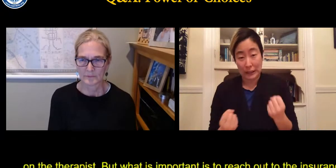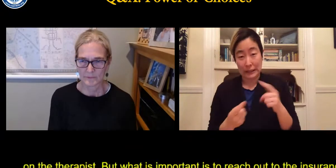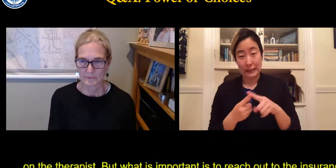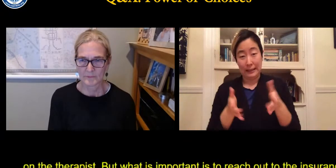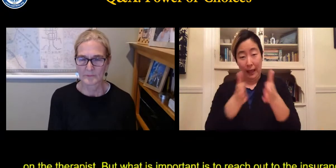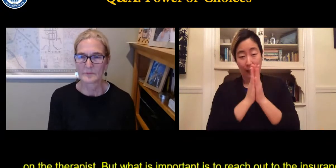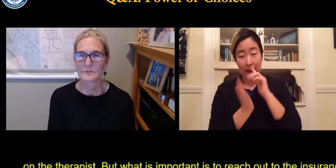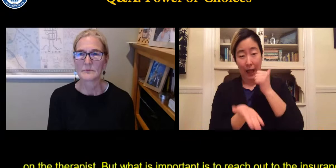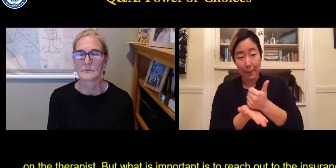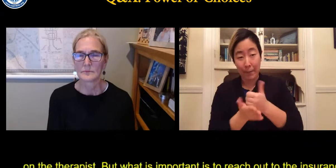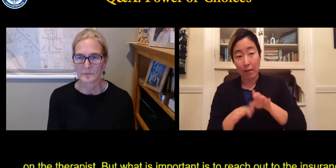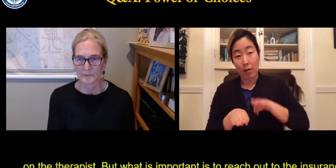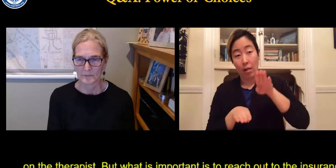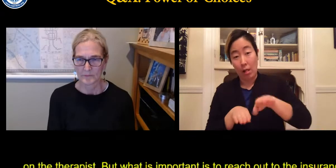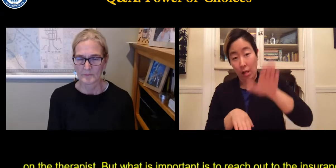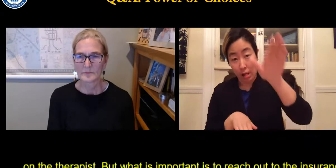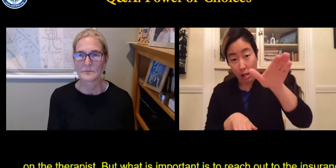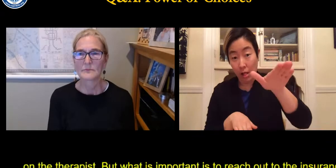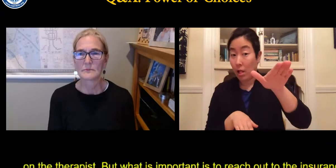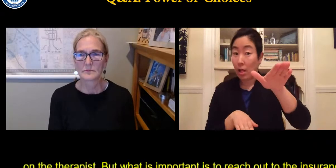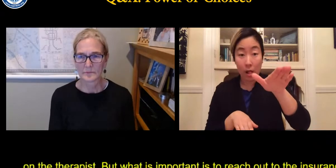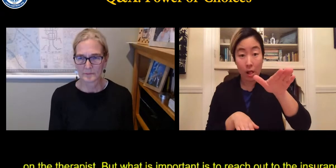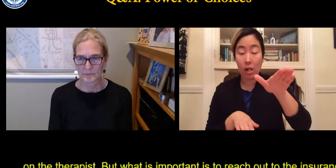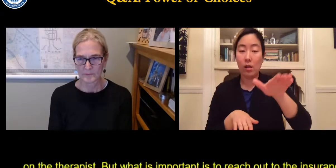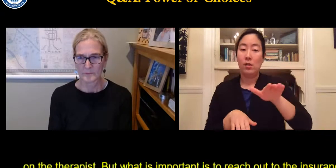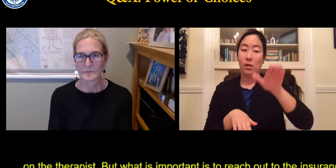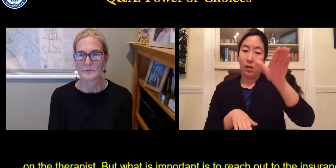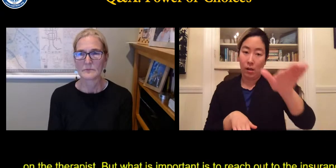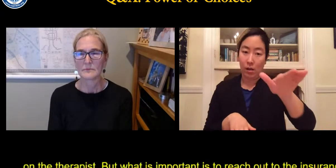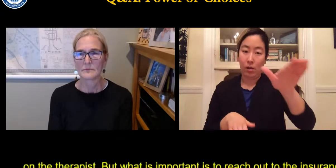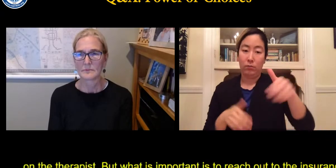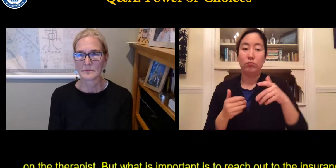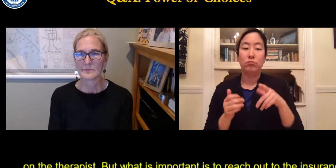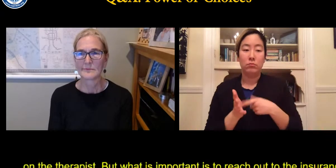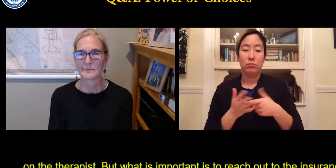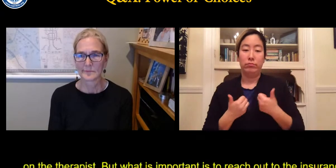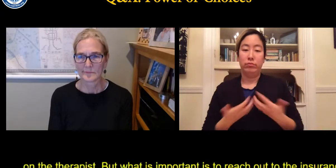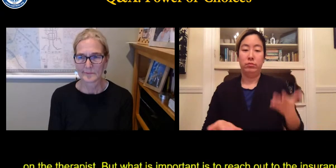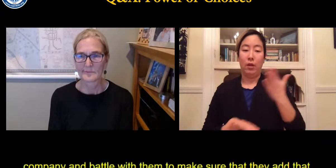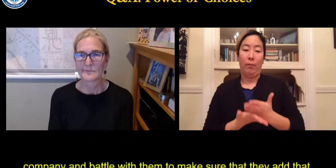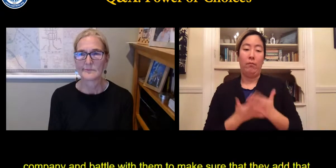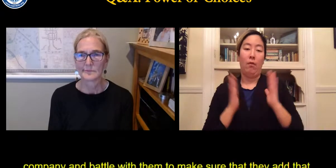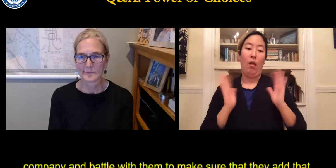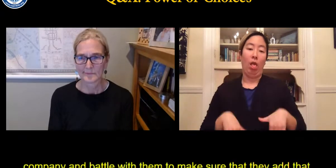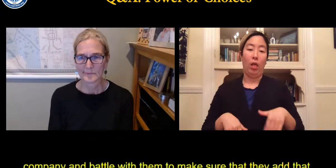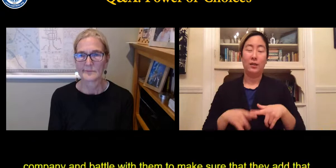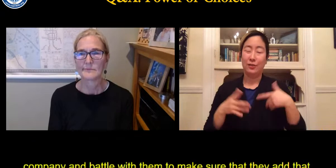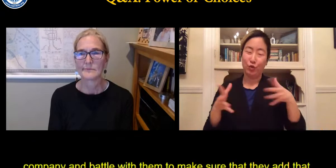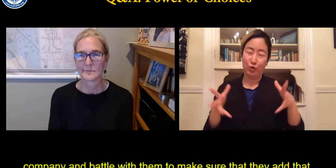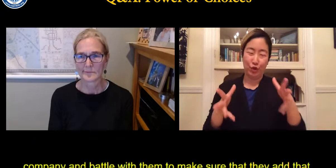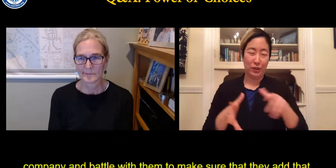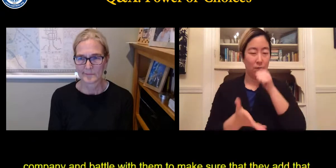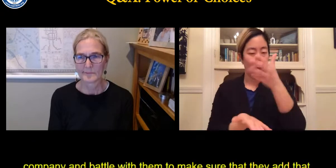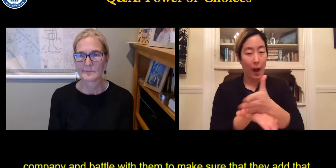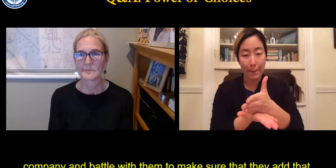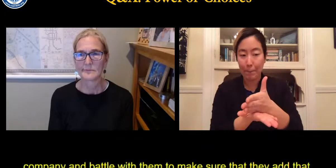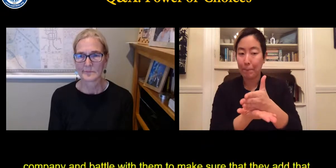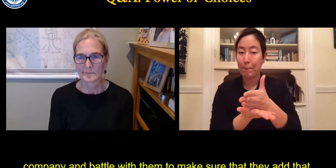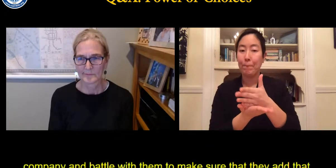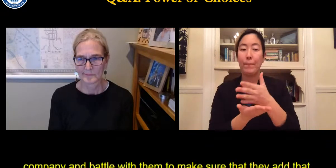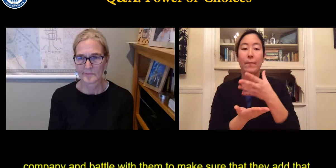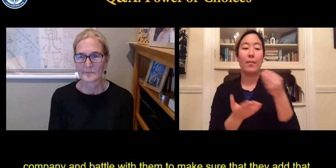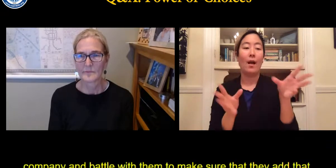We understand, as a deaf individual, there are hurdles to have to overcome. And having to overcome hurdles